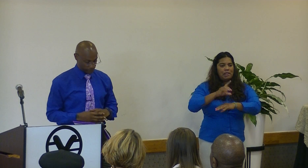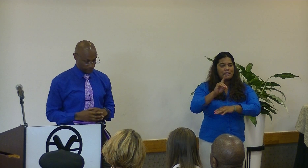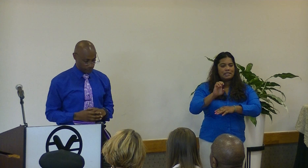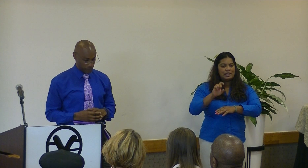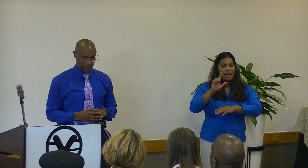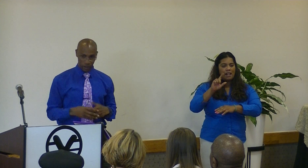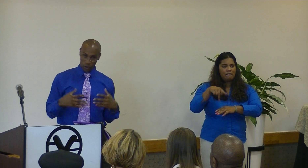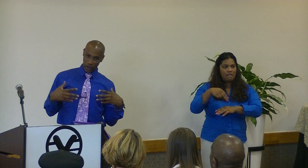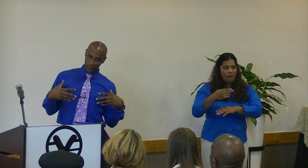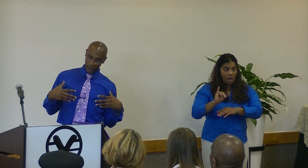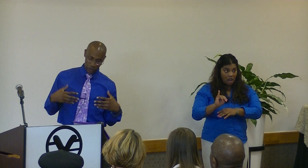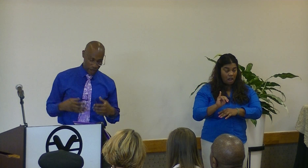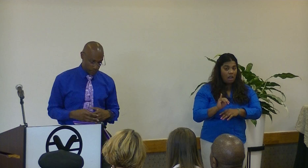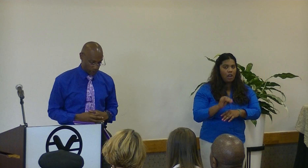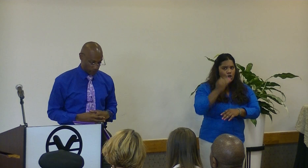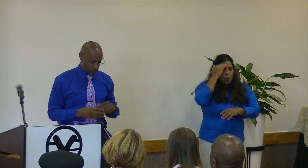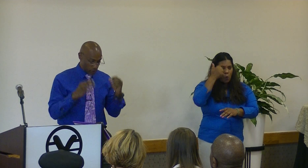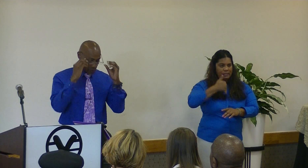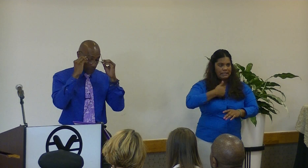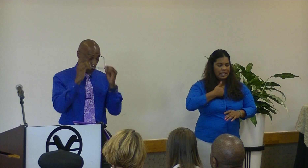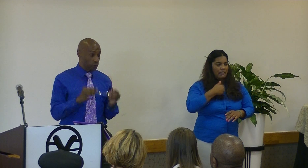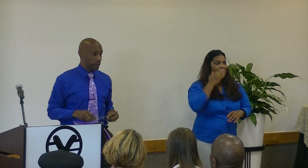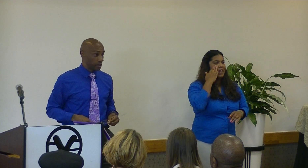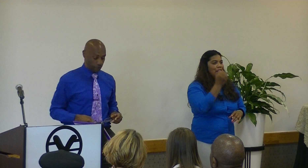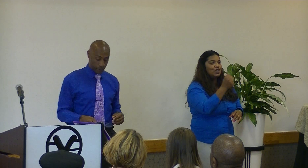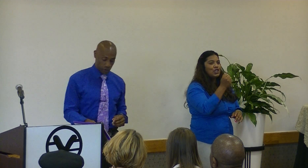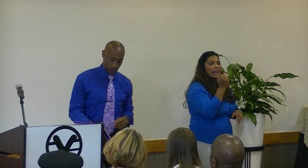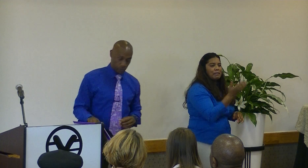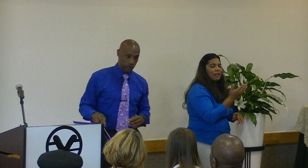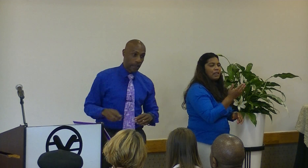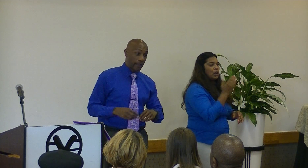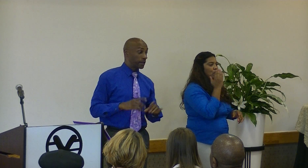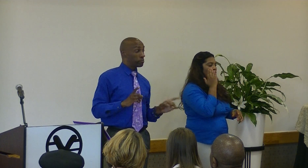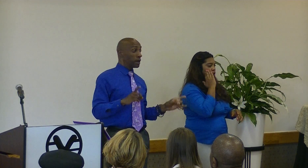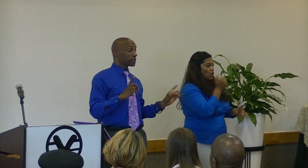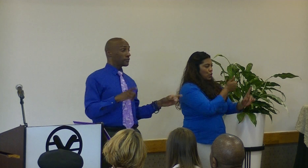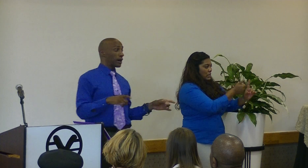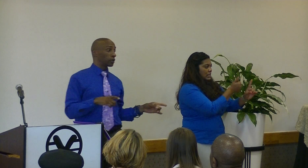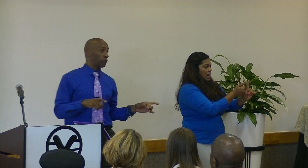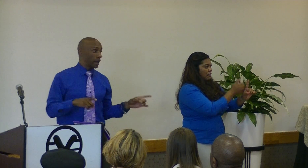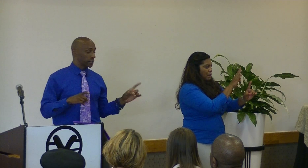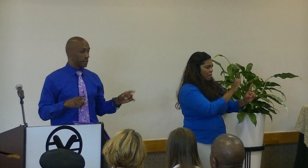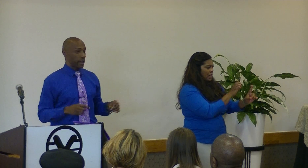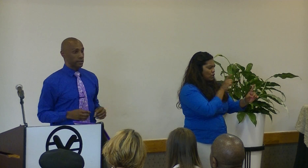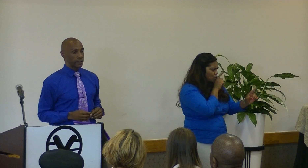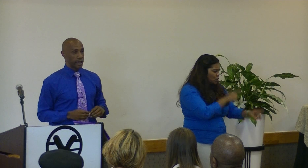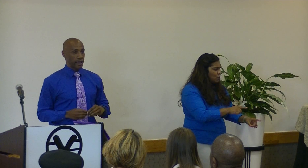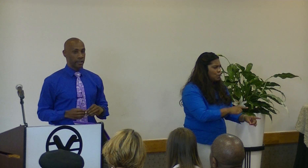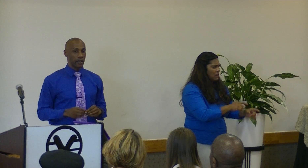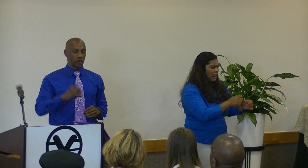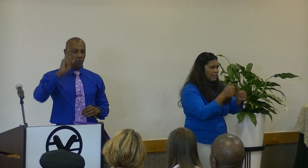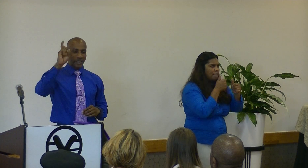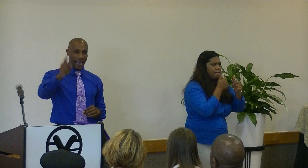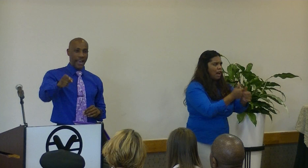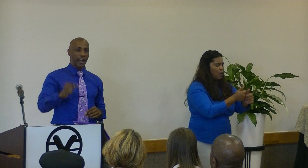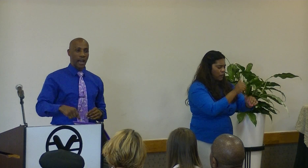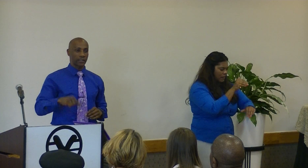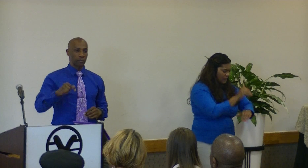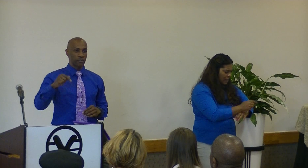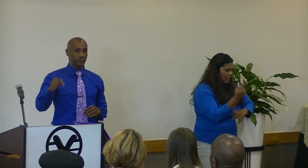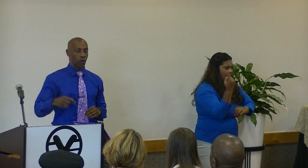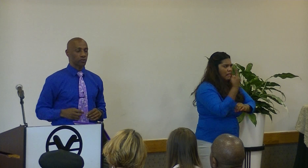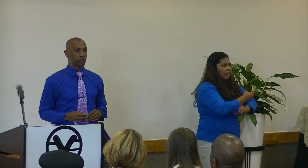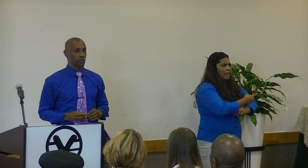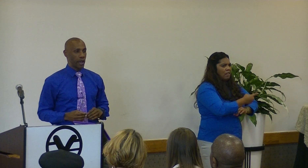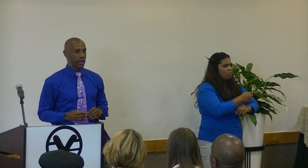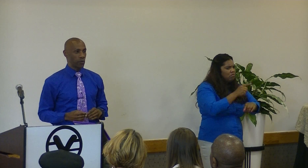thyself. And then our great friend Shakespeare, to thine own self be true, and it must follow as night the day. You cannot